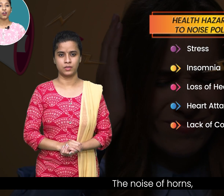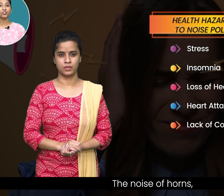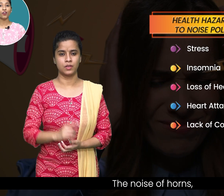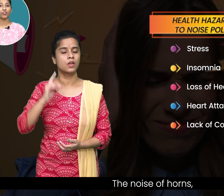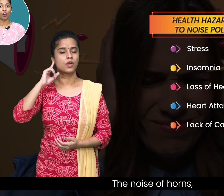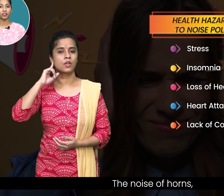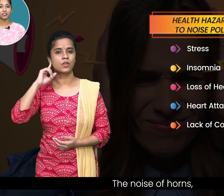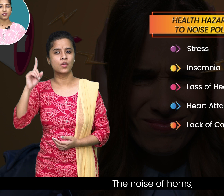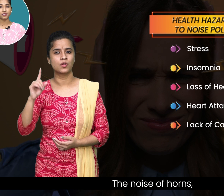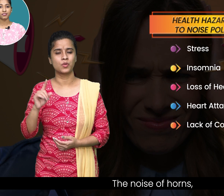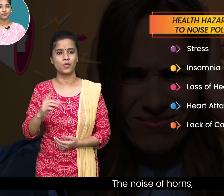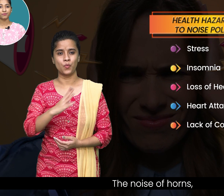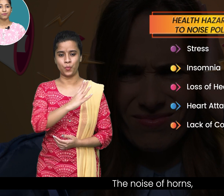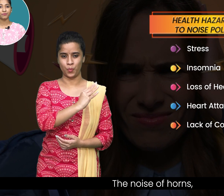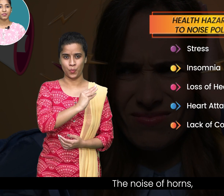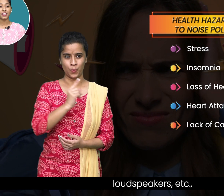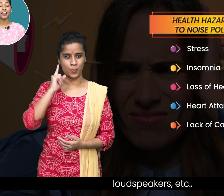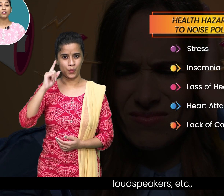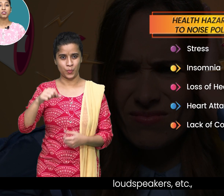The noise of horns,